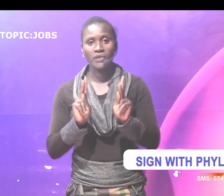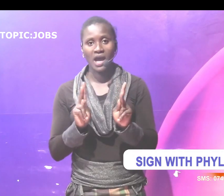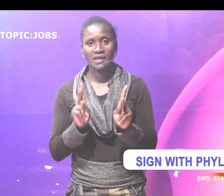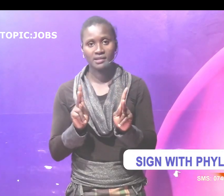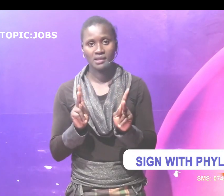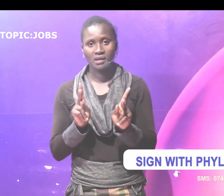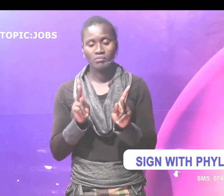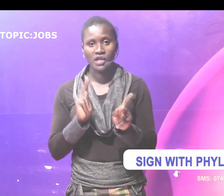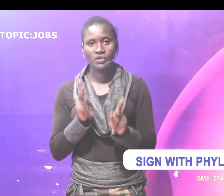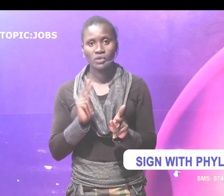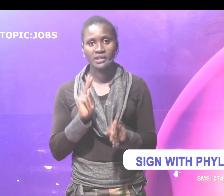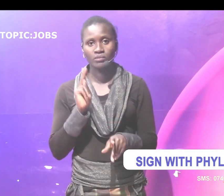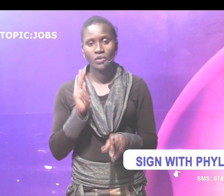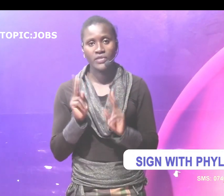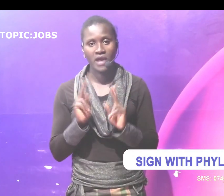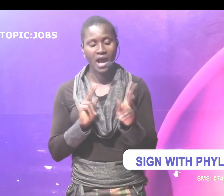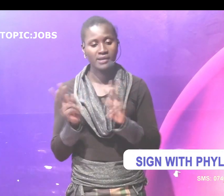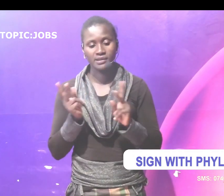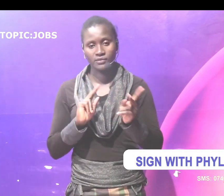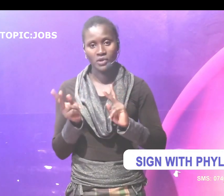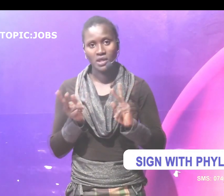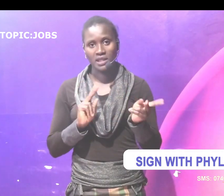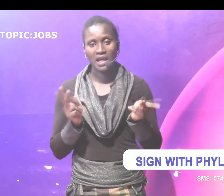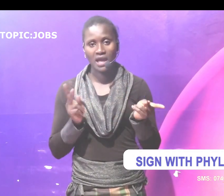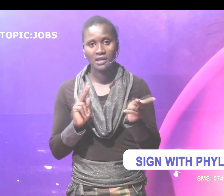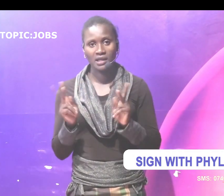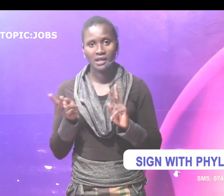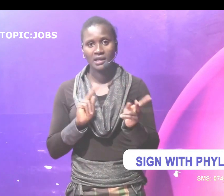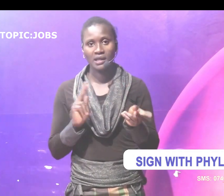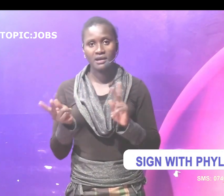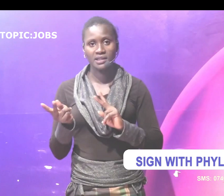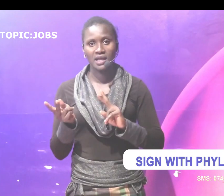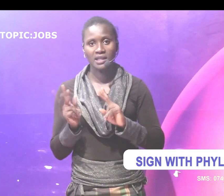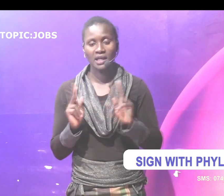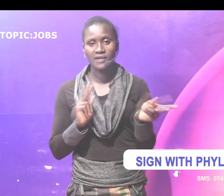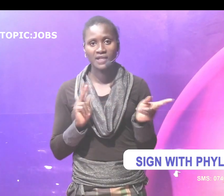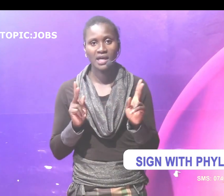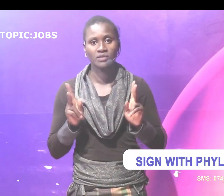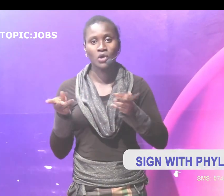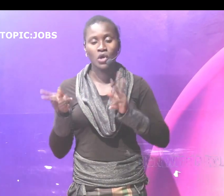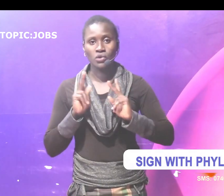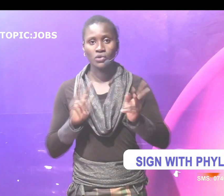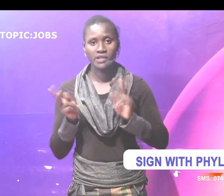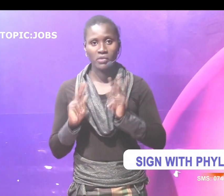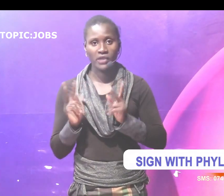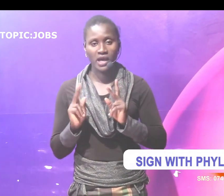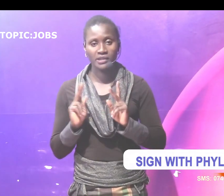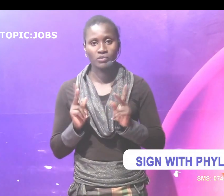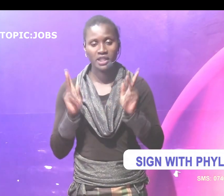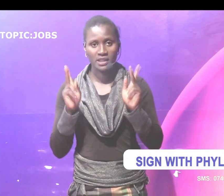hands, make sure it is both hands, the right and the left hand. So you use the both hands to make this sign.